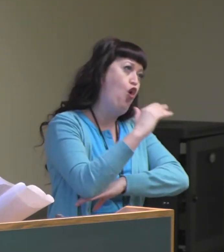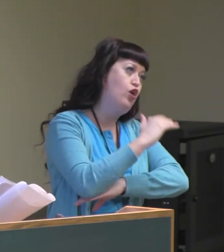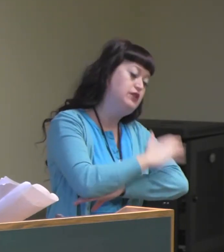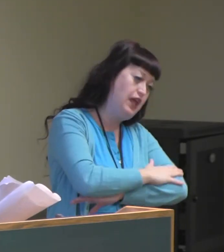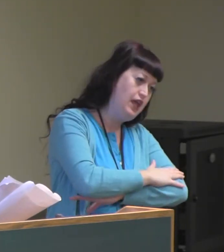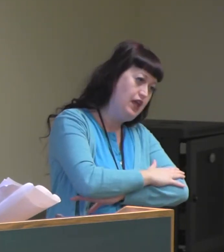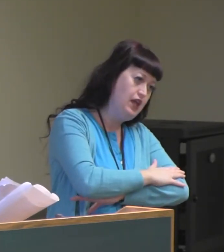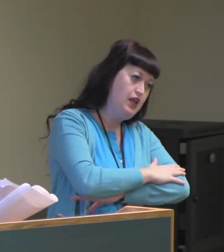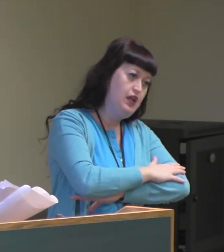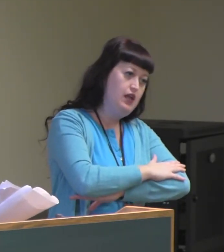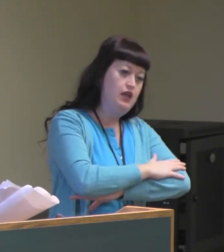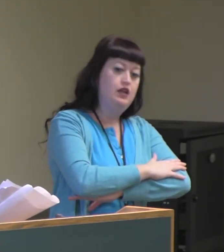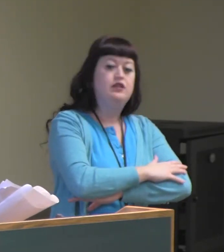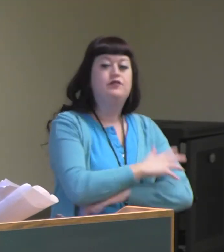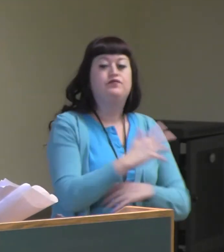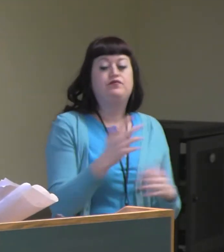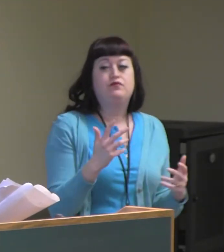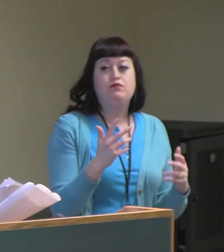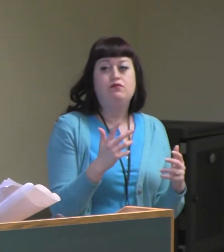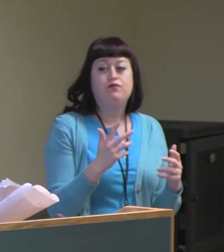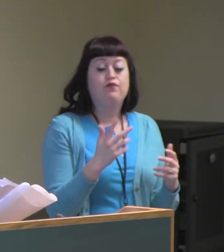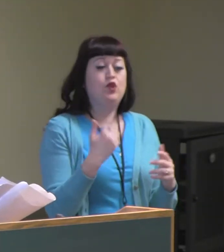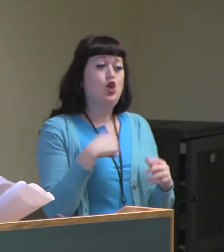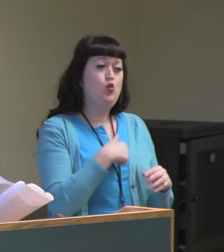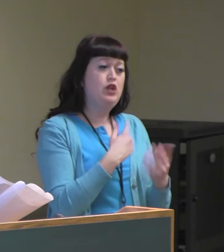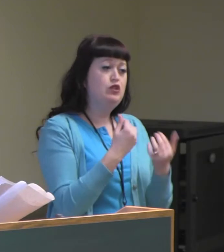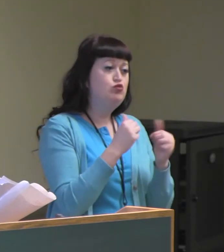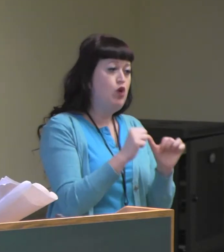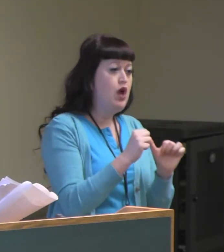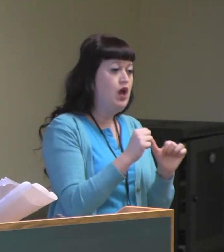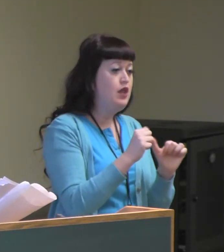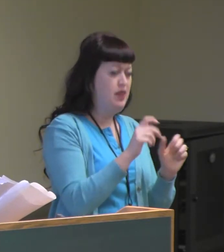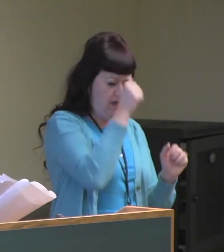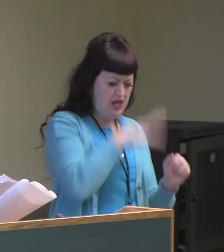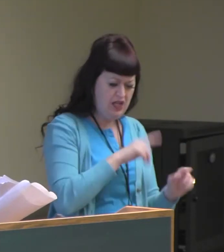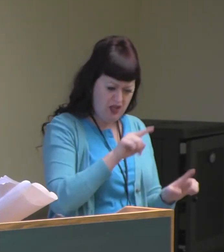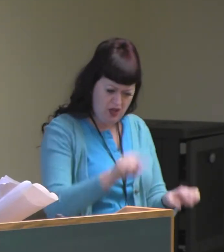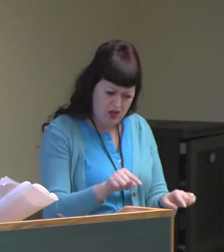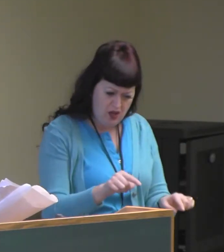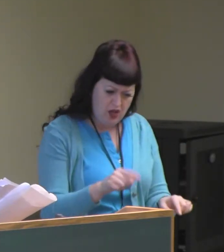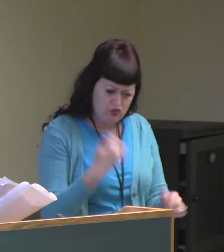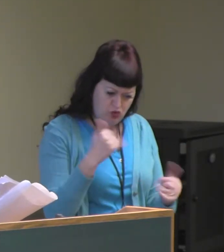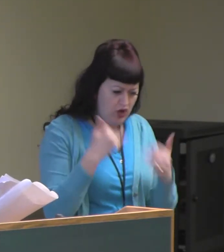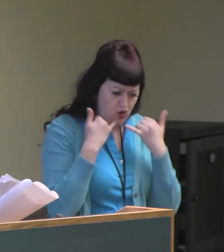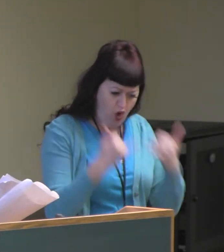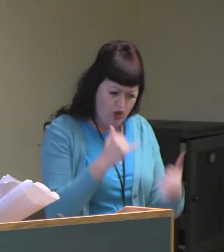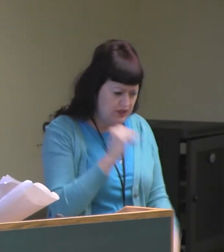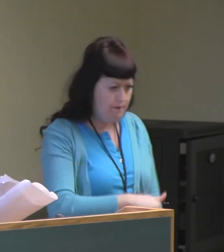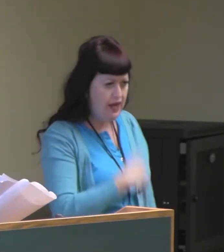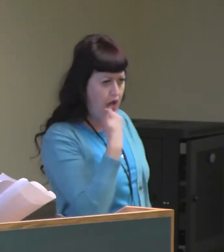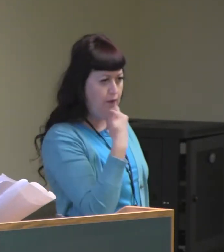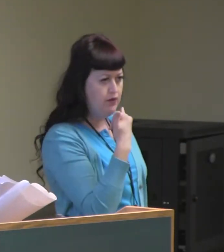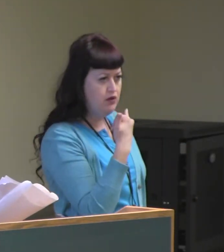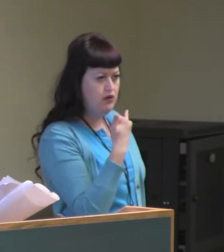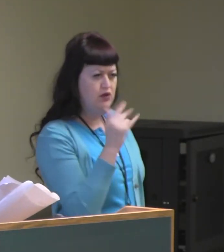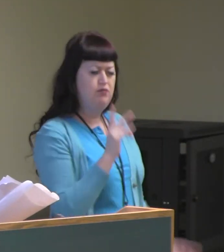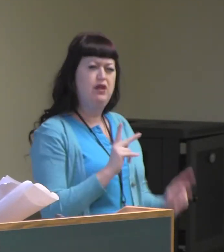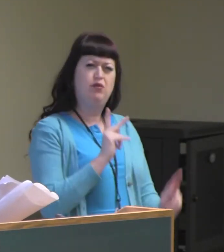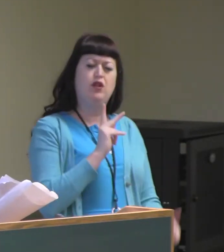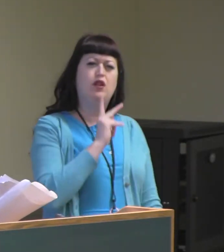there didn't end up leaving. We tried to call him, but he didn't pick up the phone. Everybody was